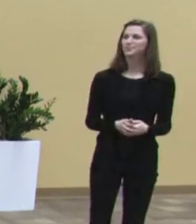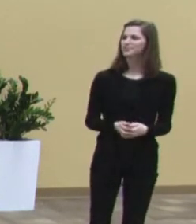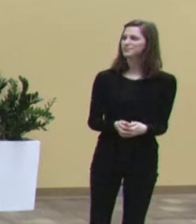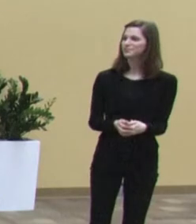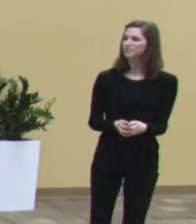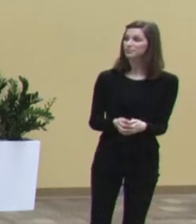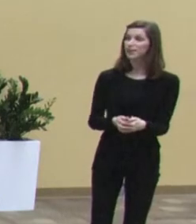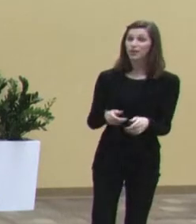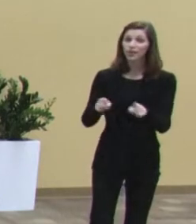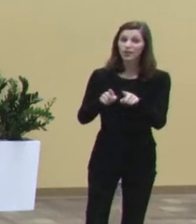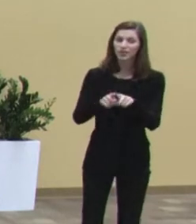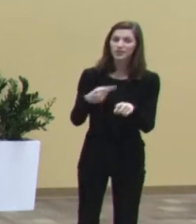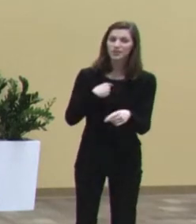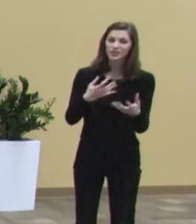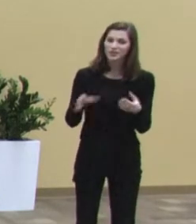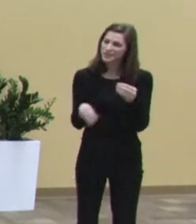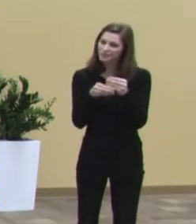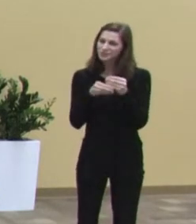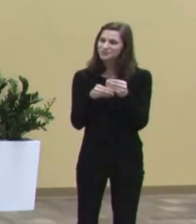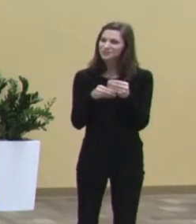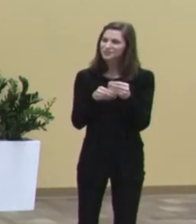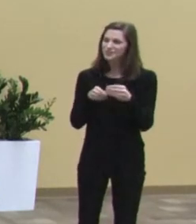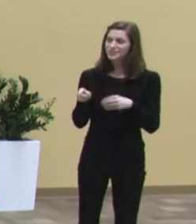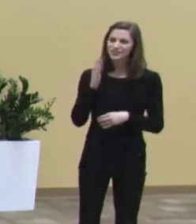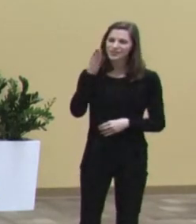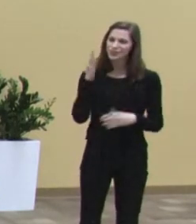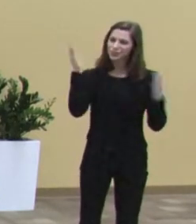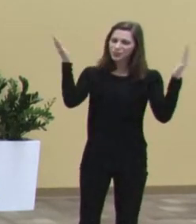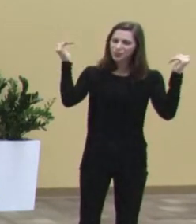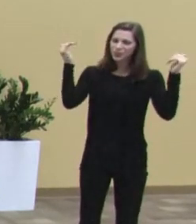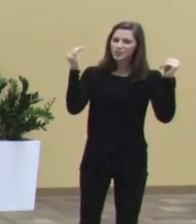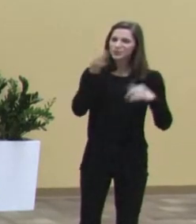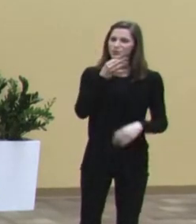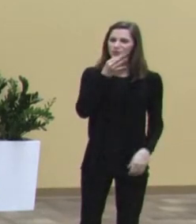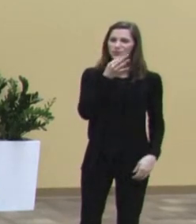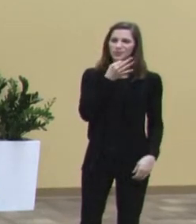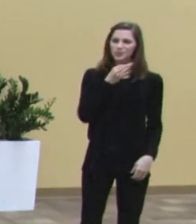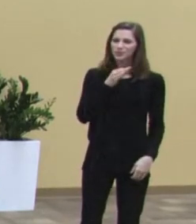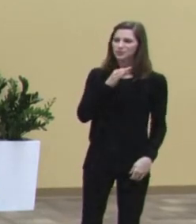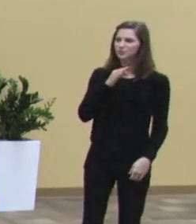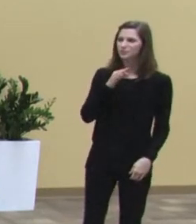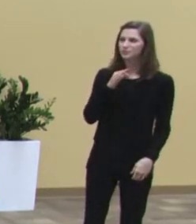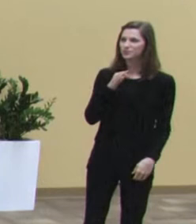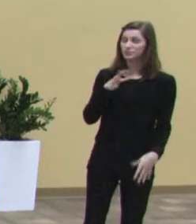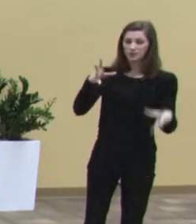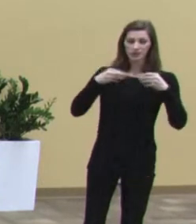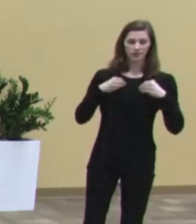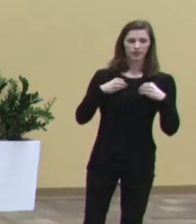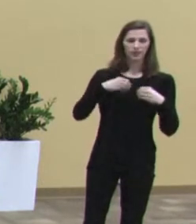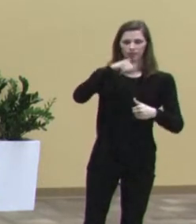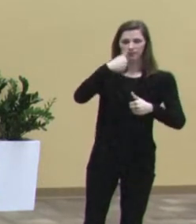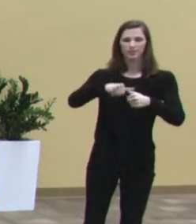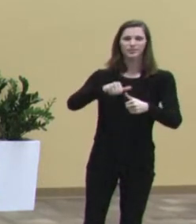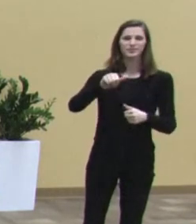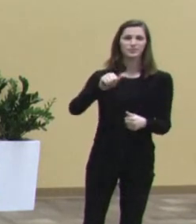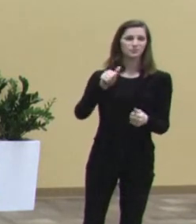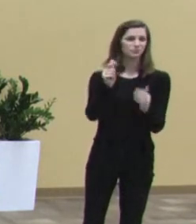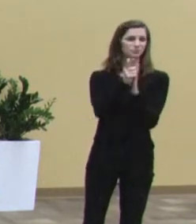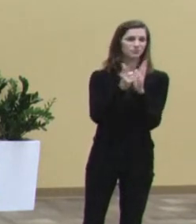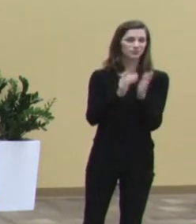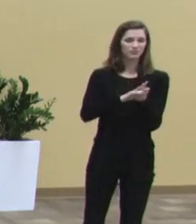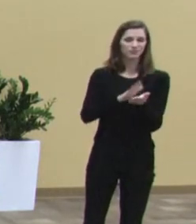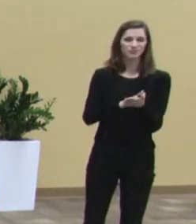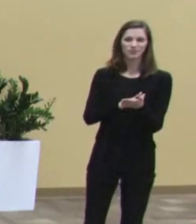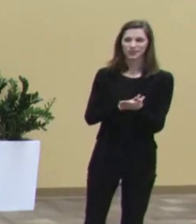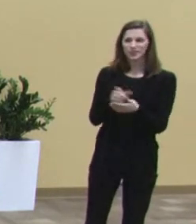And I might say she will hopefully soon get her acceptance letters to law school, and we'll be very proud to follow her in